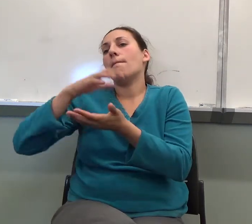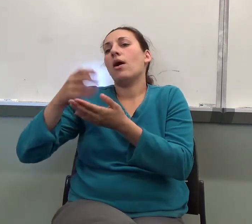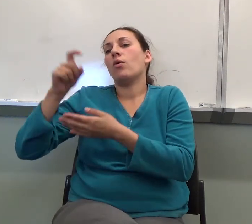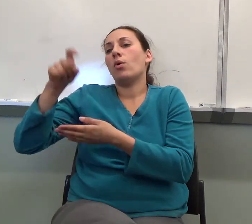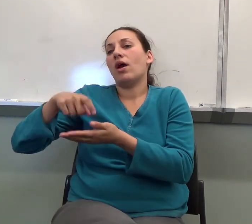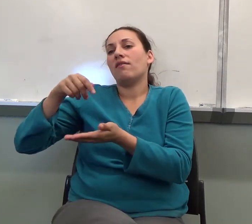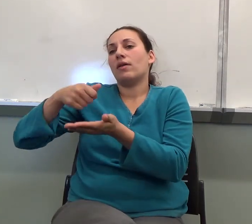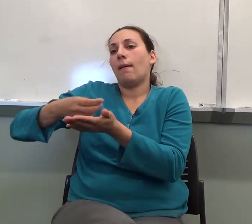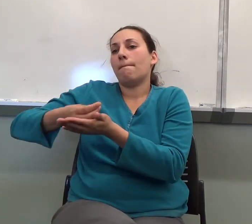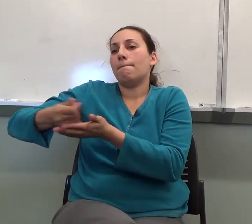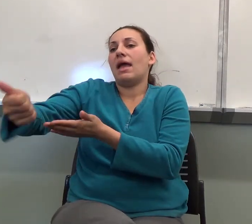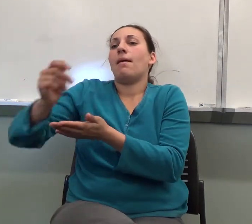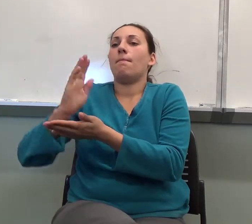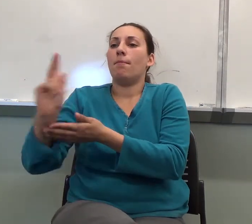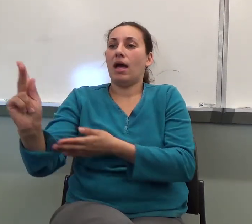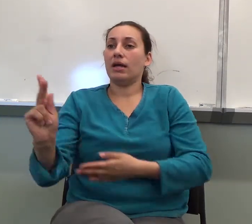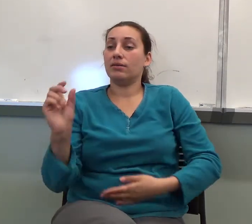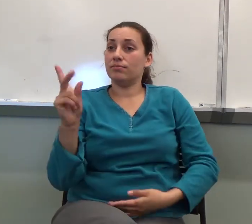or what they pay you. I guess it's an investment.